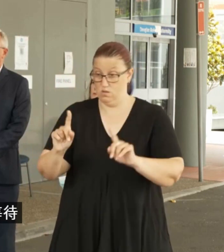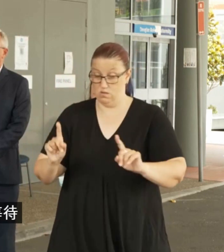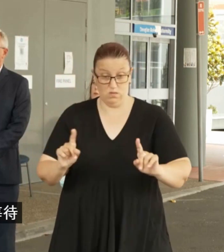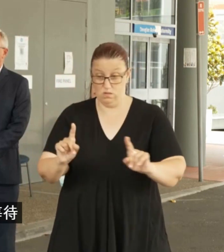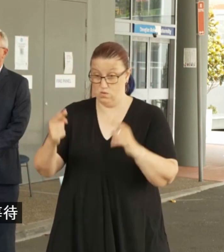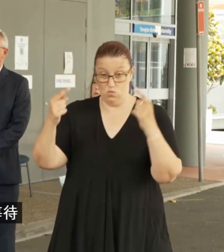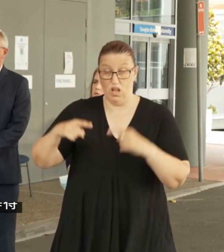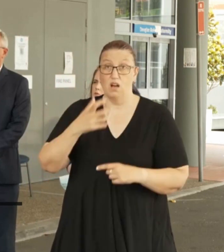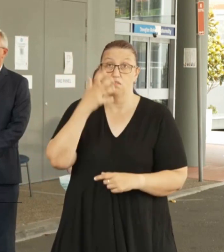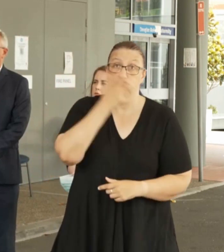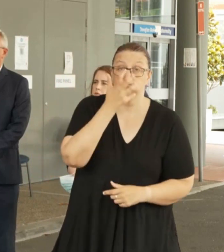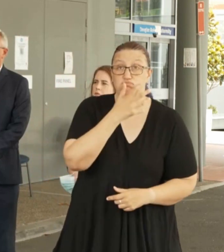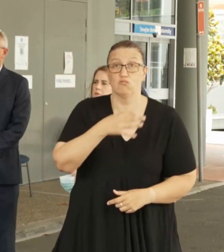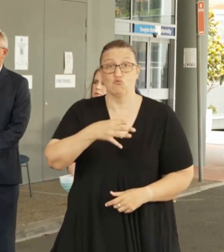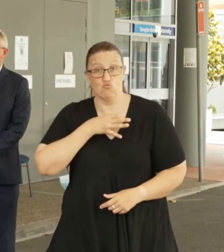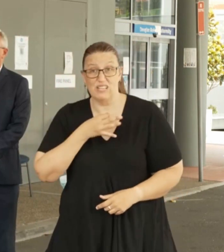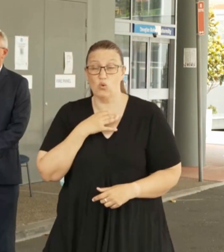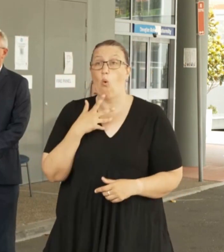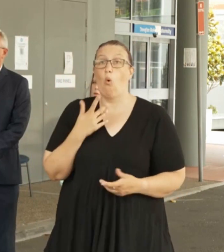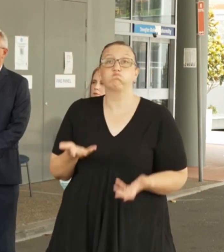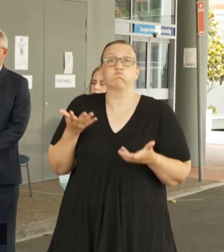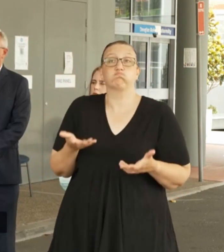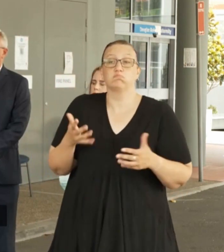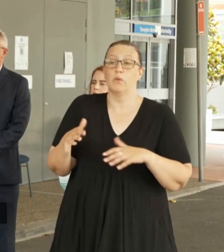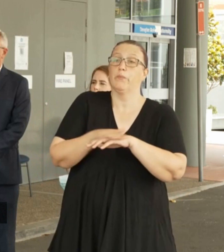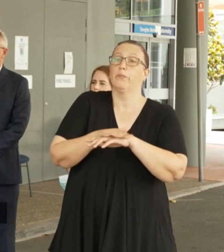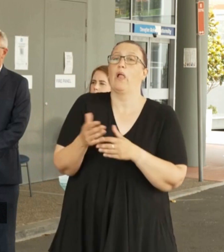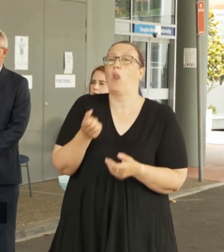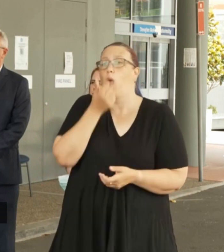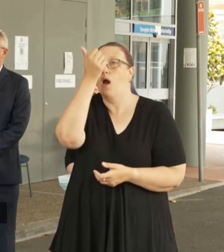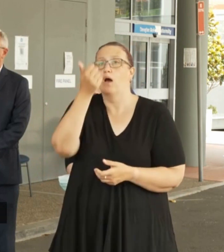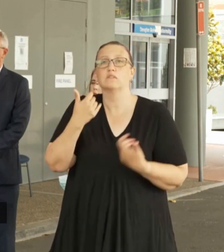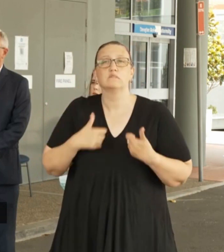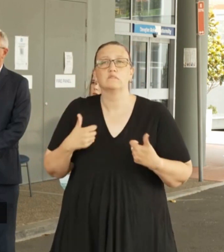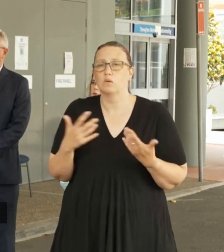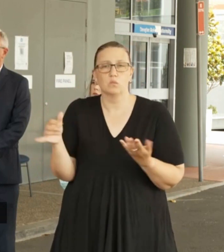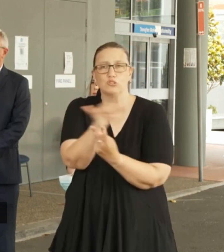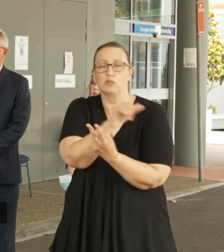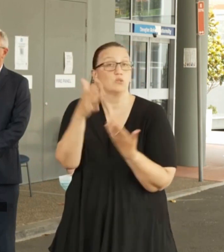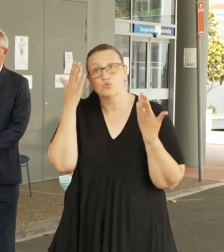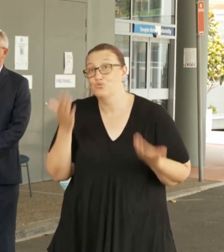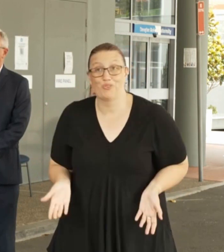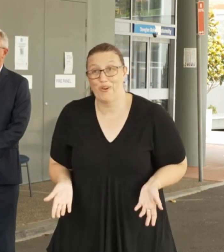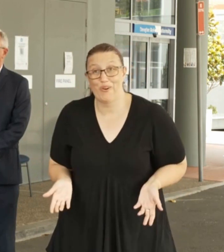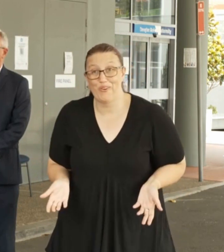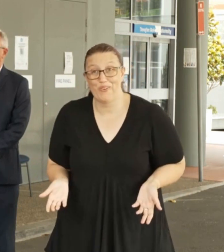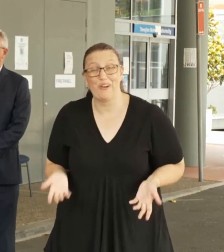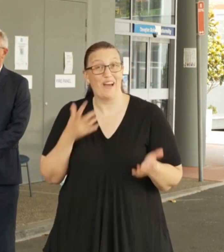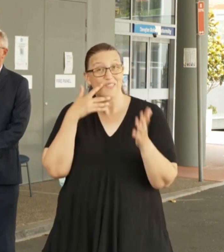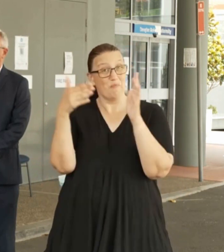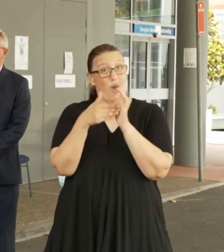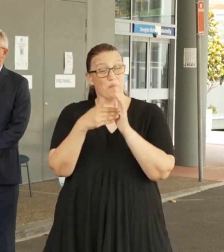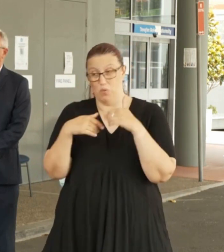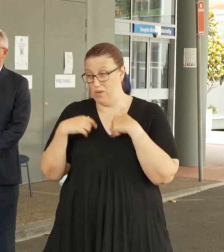the severity. So that will be key to us. And so with respect, for example, to the cases that we're seeing at the